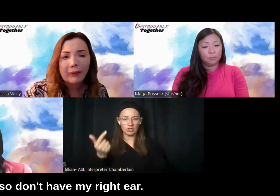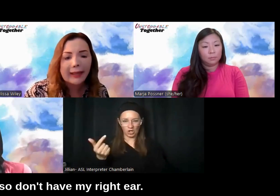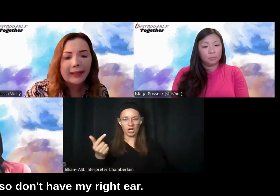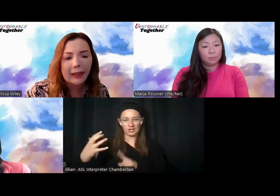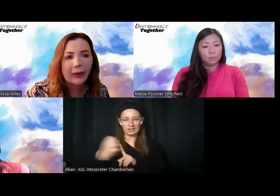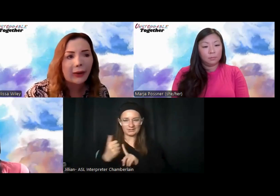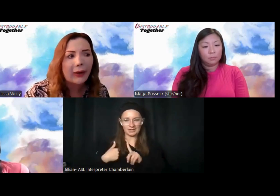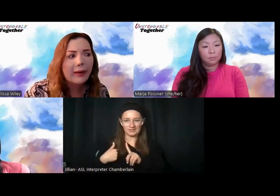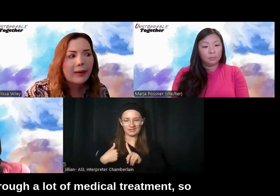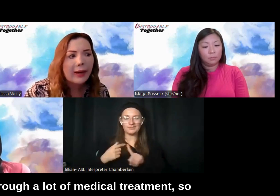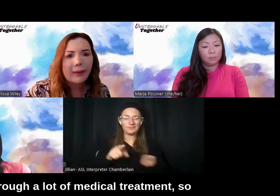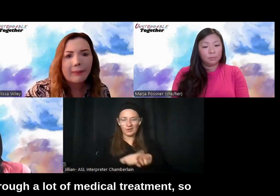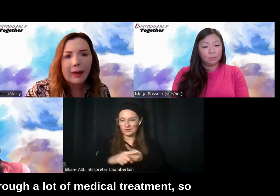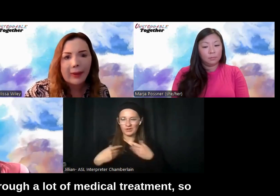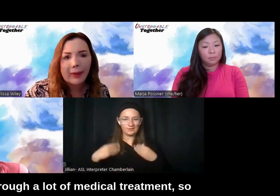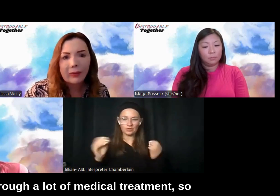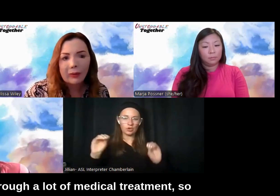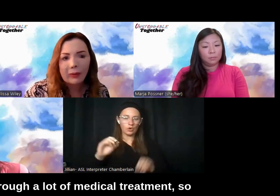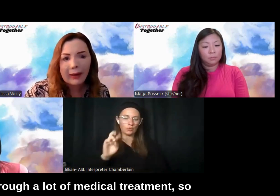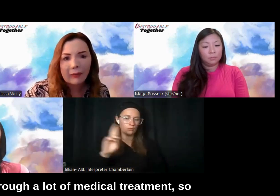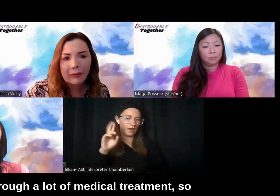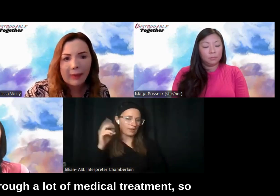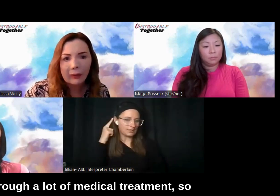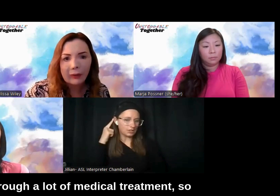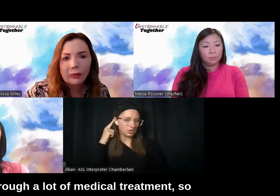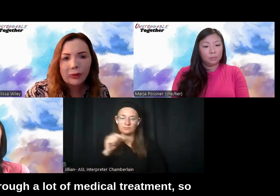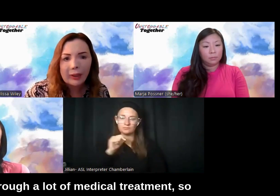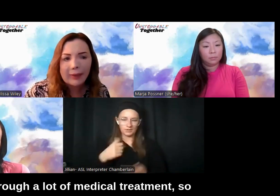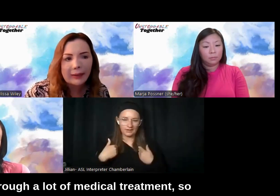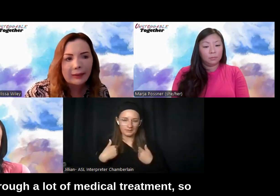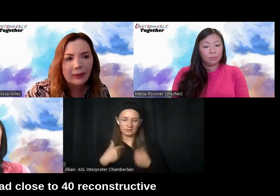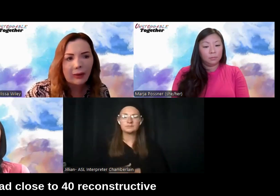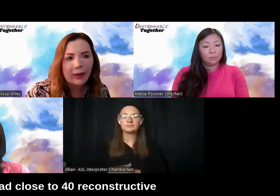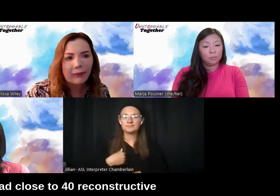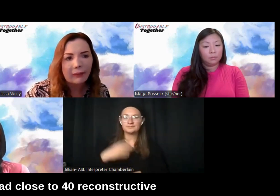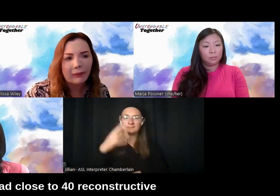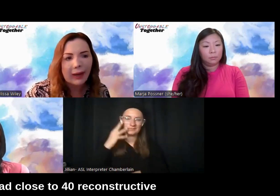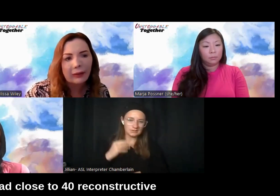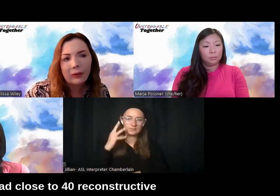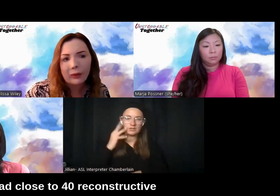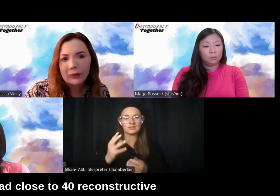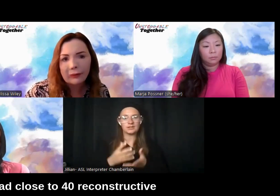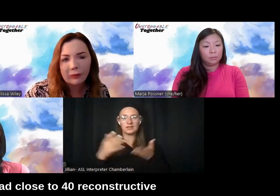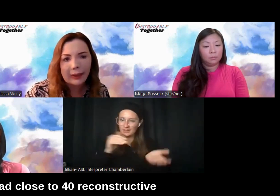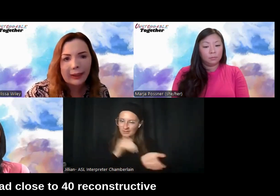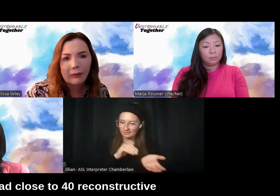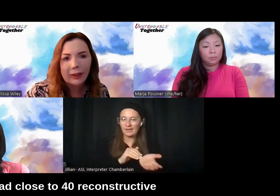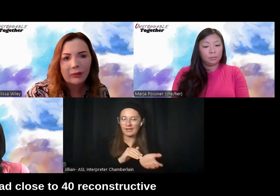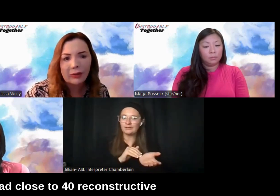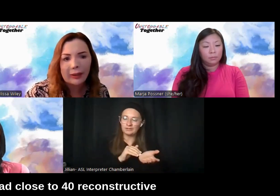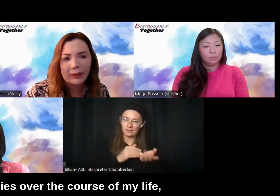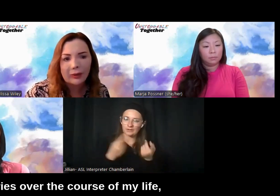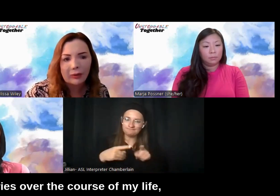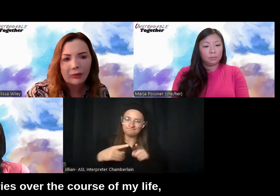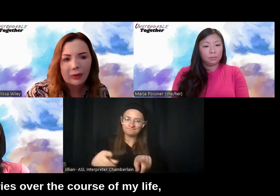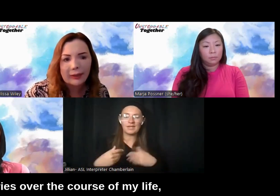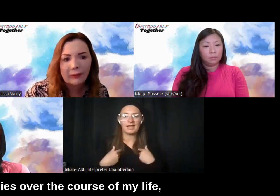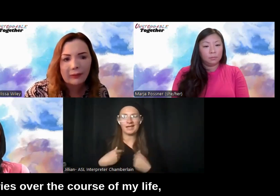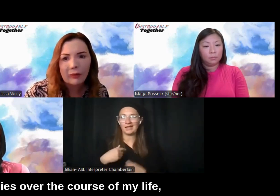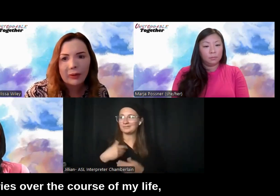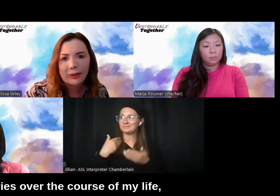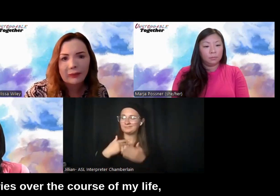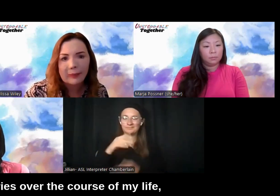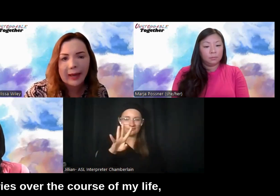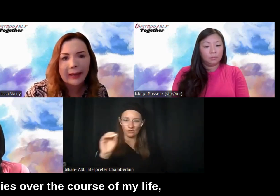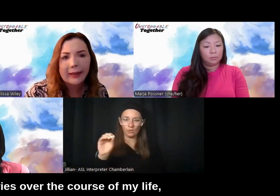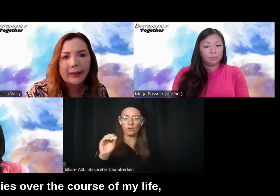my right ear. I've been through a lot of medical treatment, so I've had close to 40 reconstructive surgeries over